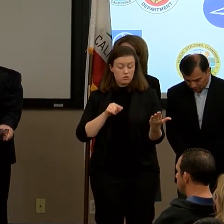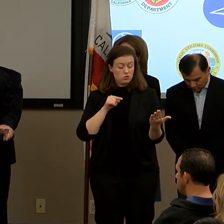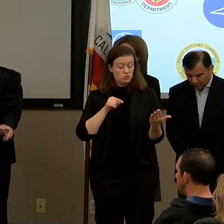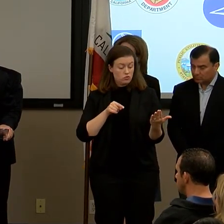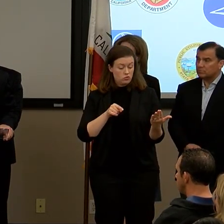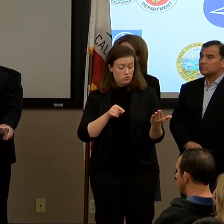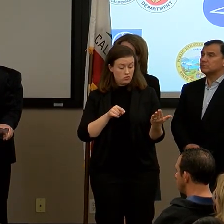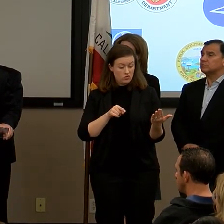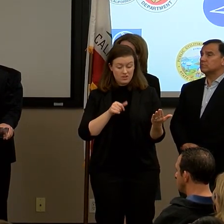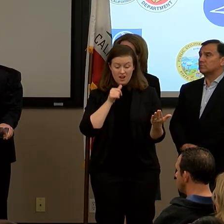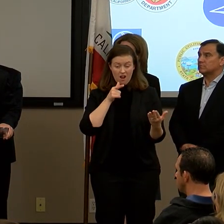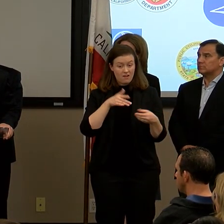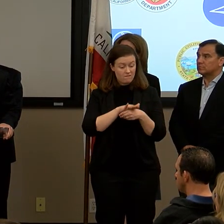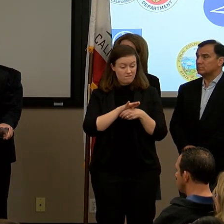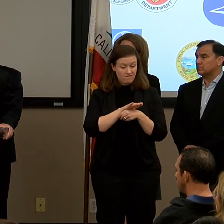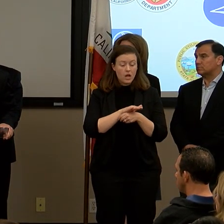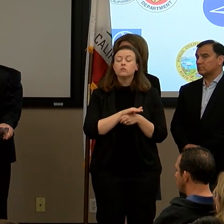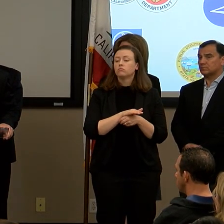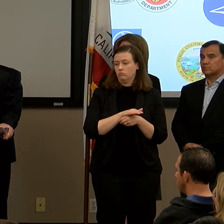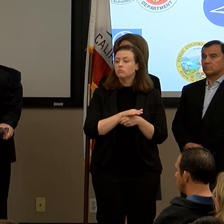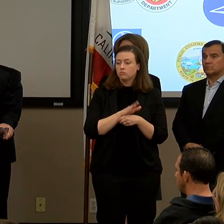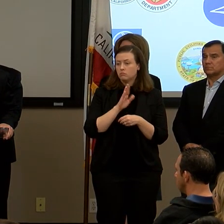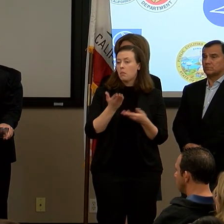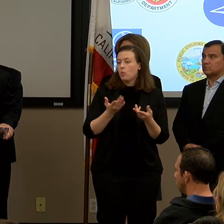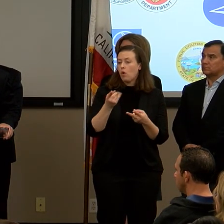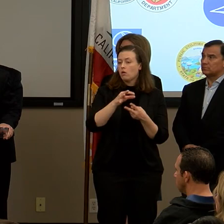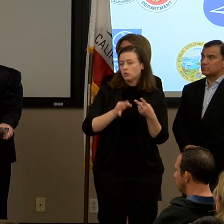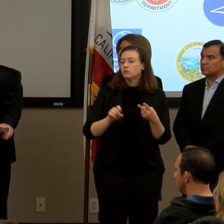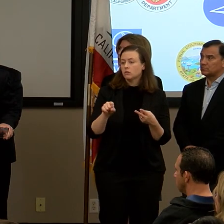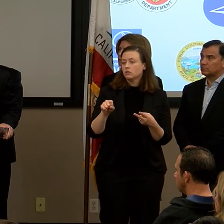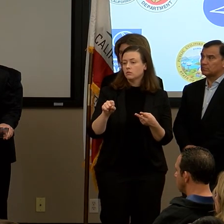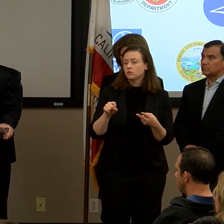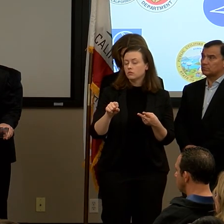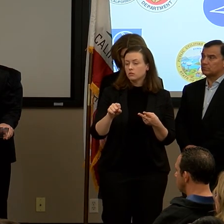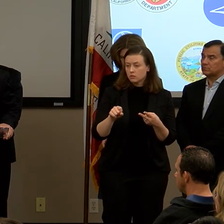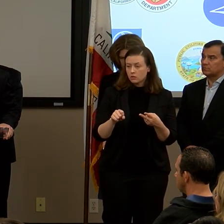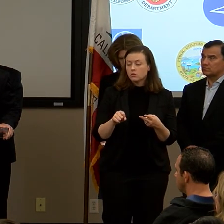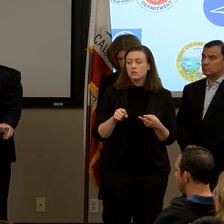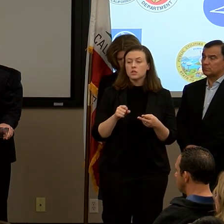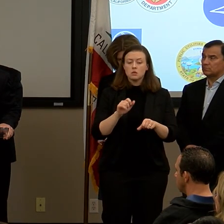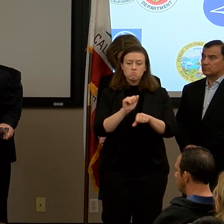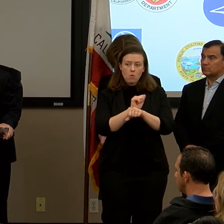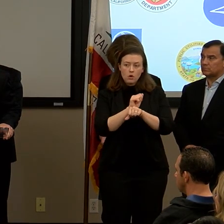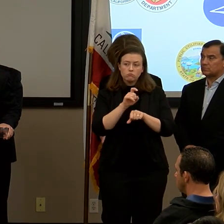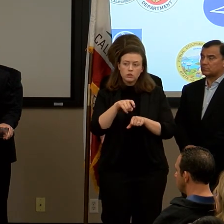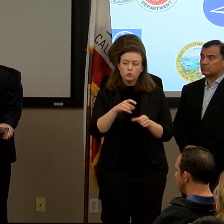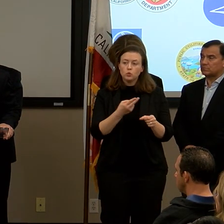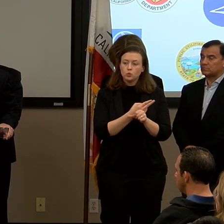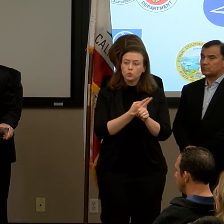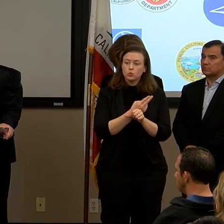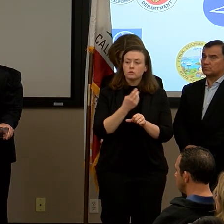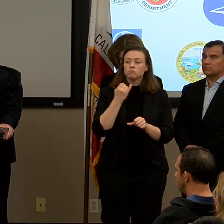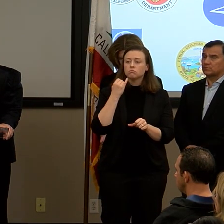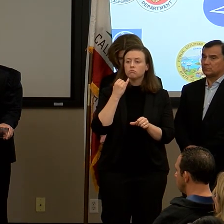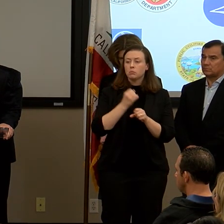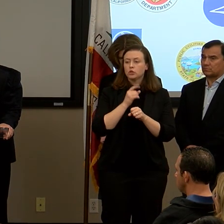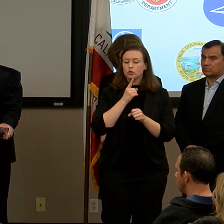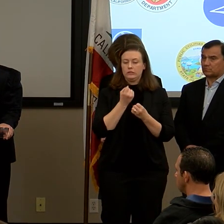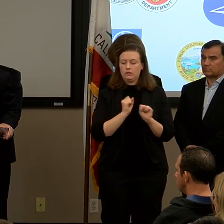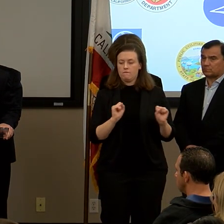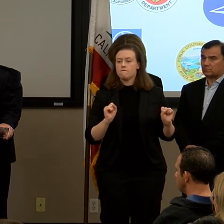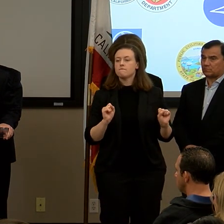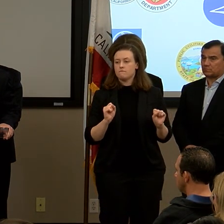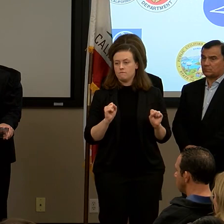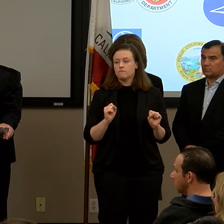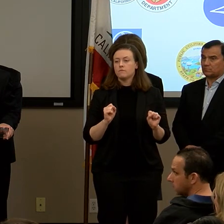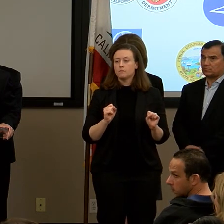casing is presently not adequate, then yes, that might be one option that the operator needs to use to ensure that the well is safe to return